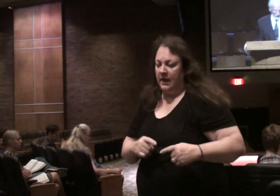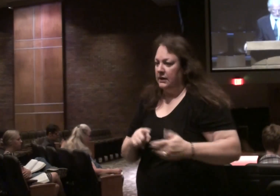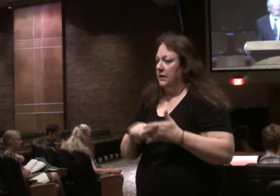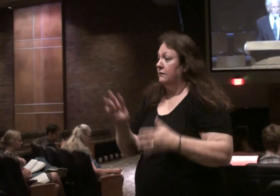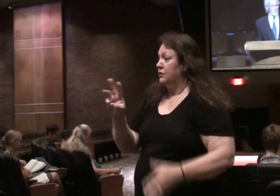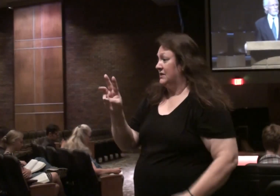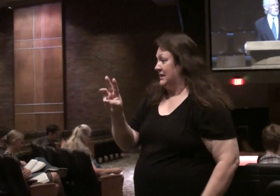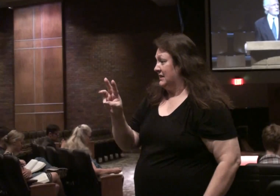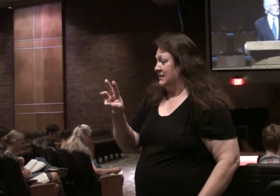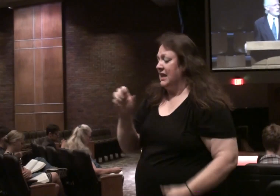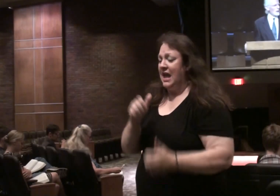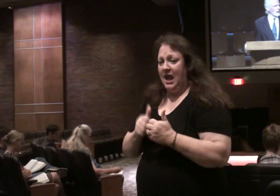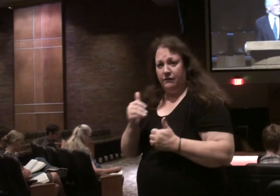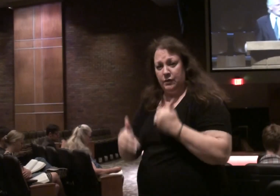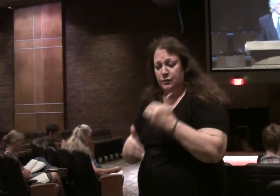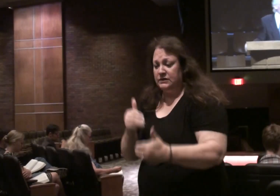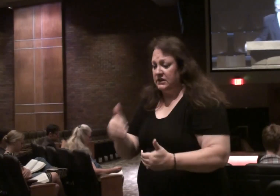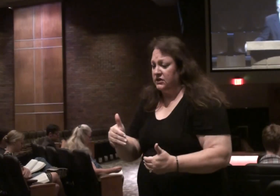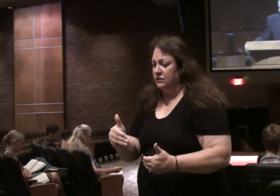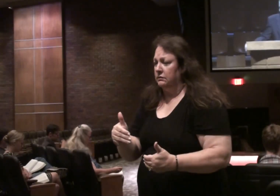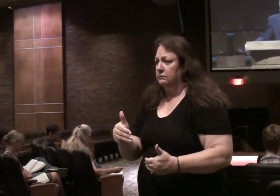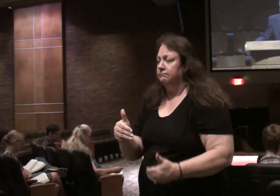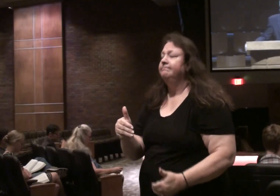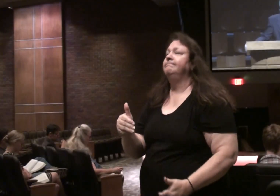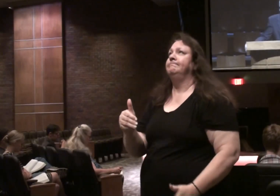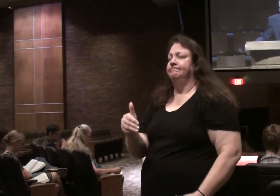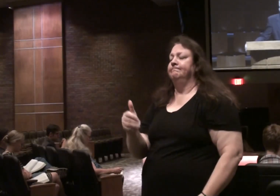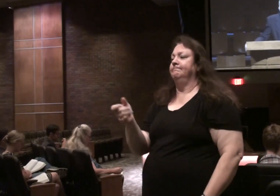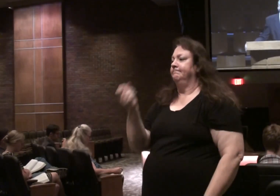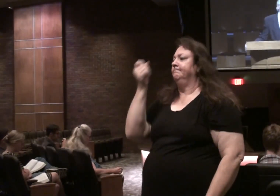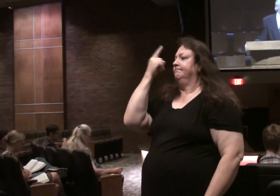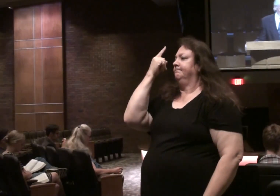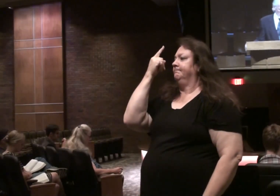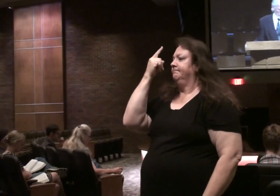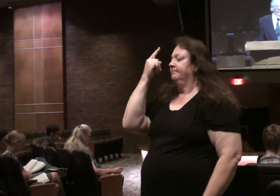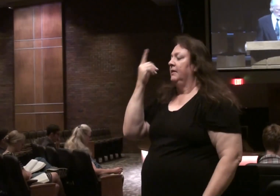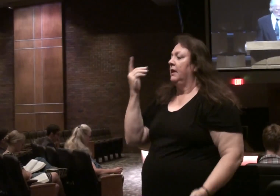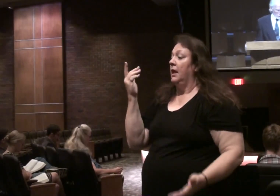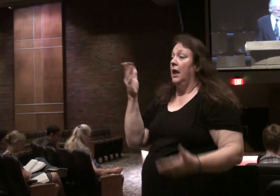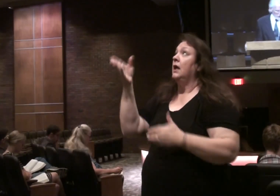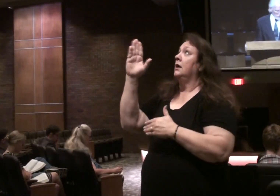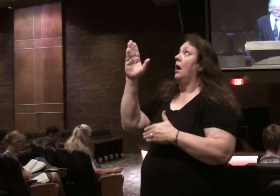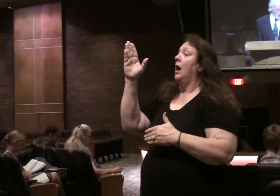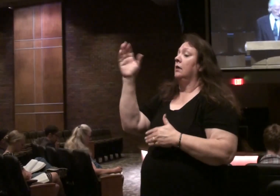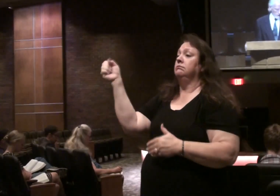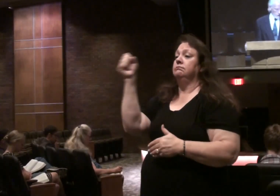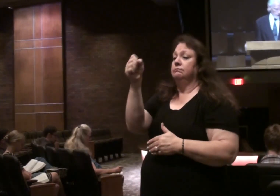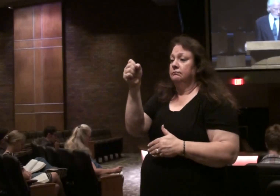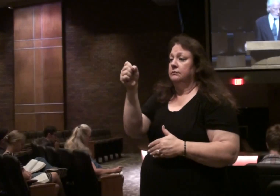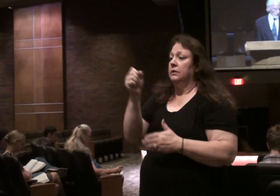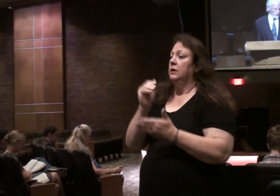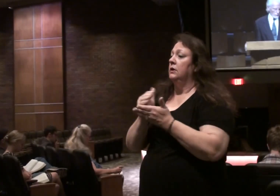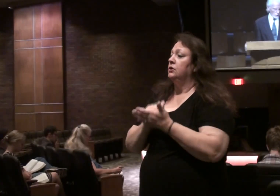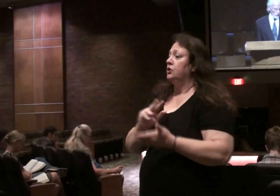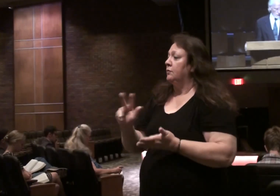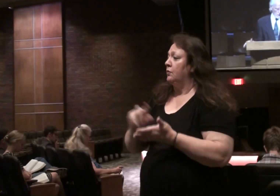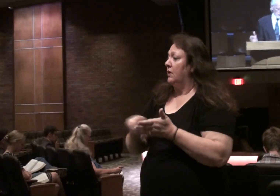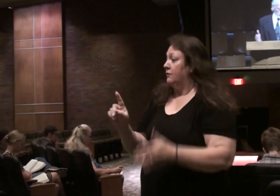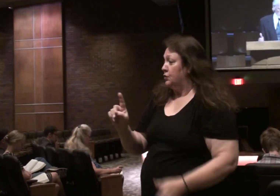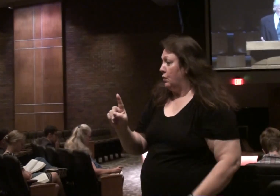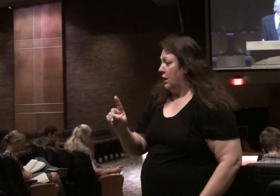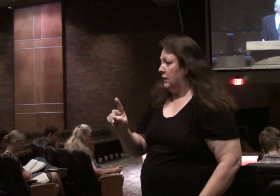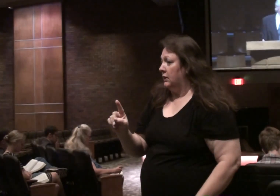6 said, every procedure. I recognize that. And I recognize God appointed it. We went back to chapter 3, verse